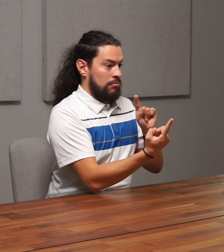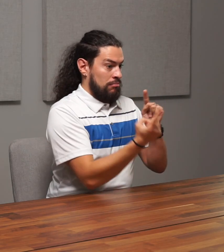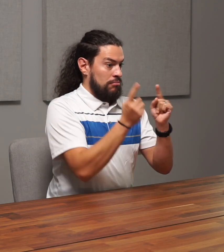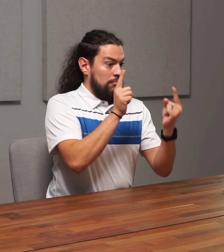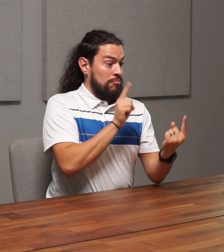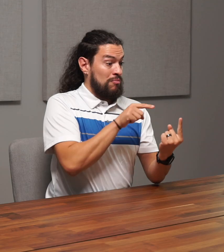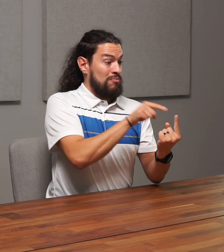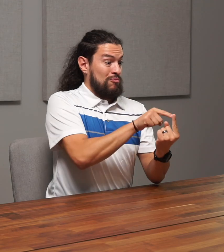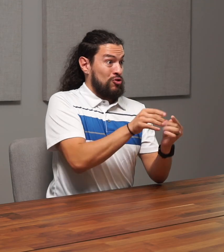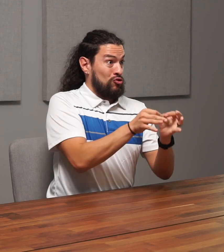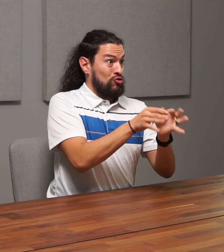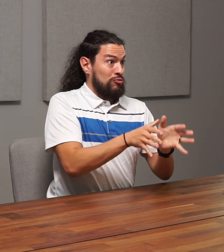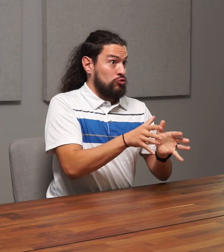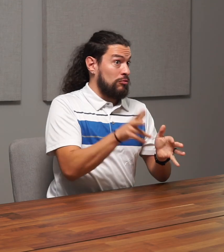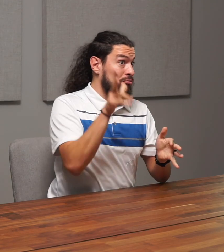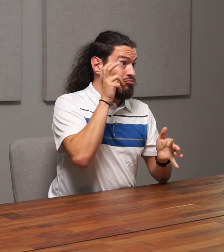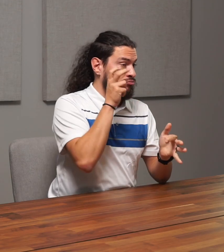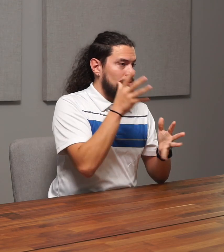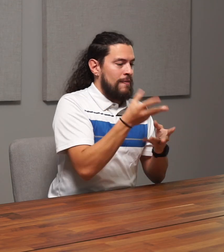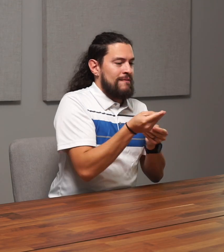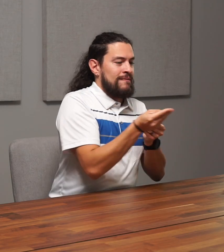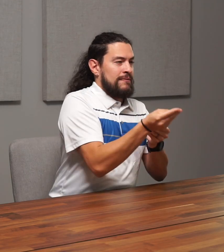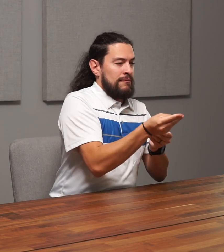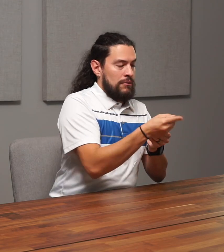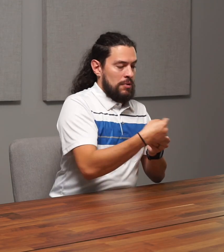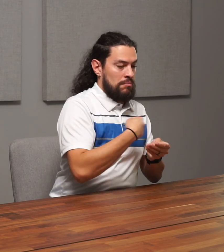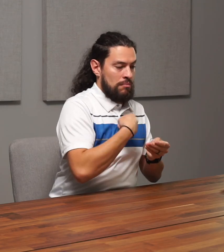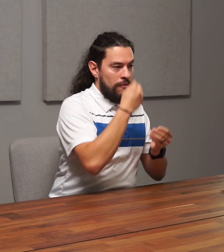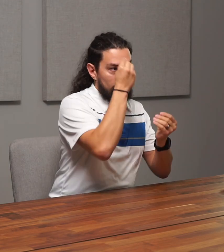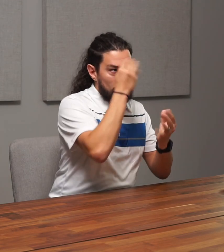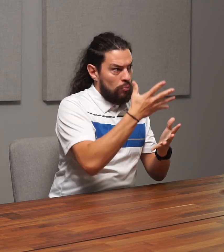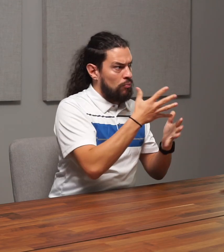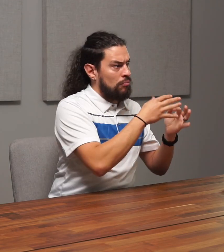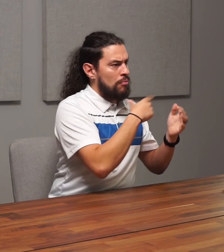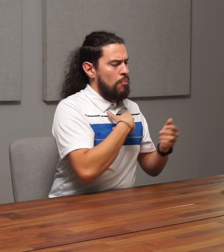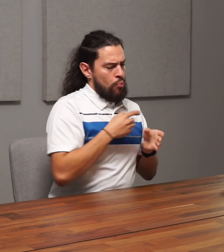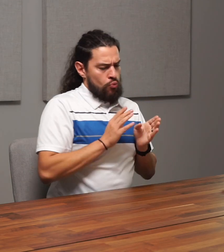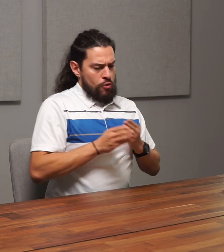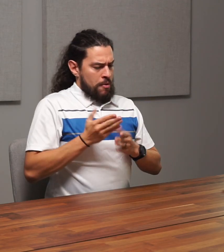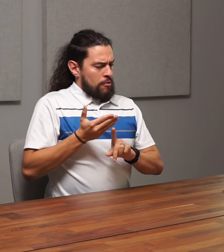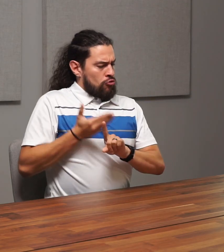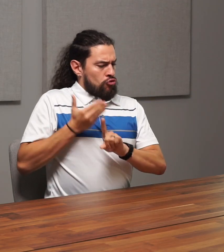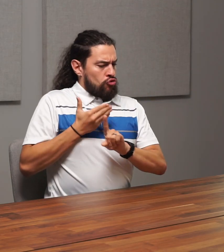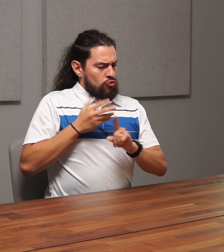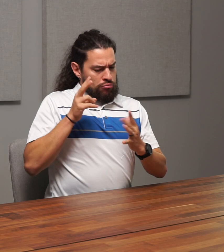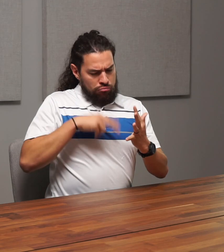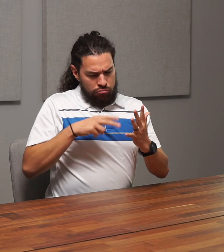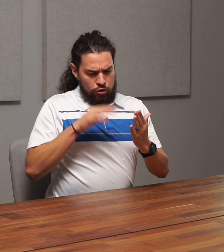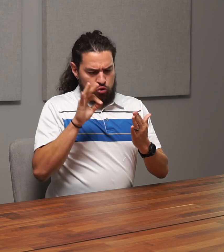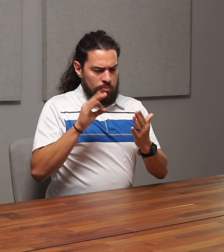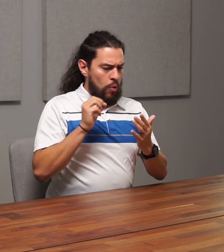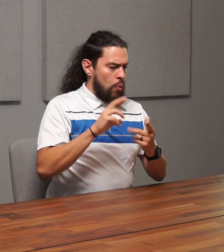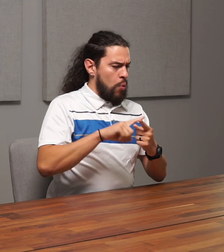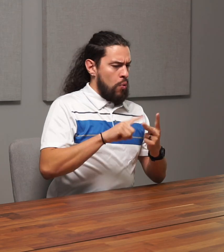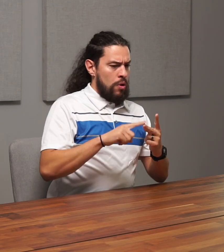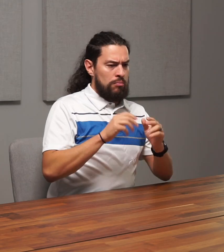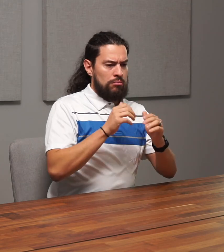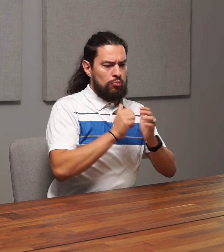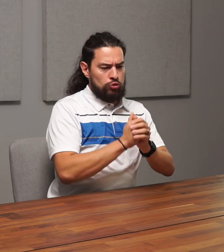I'm a deaf interpreter so typically when you see me on the stage you will also see an interpreter who can hear sitting